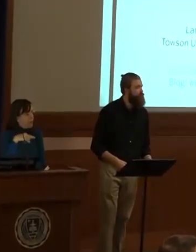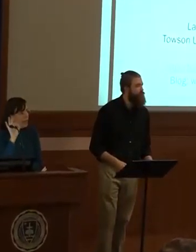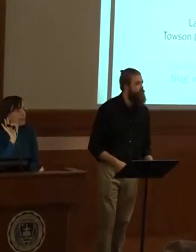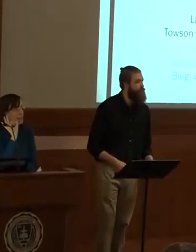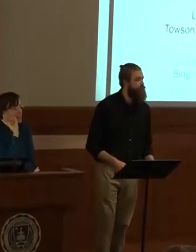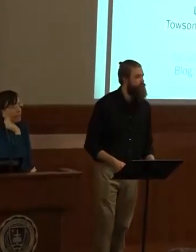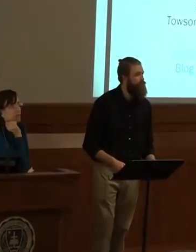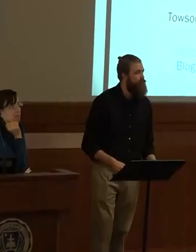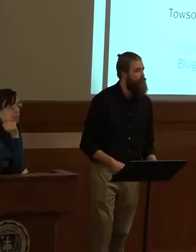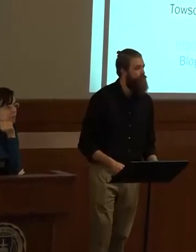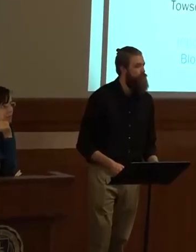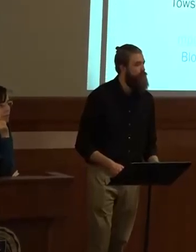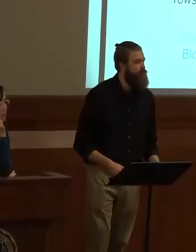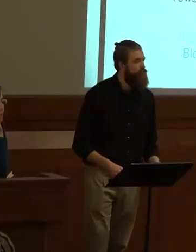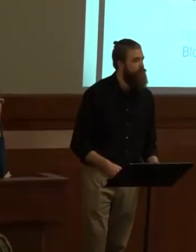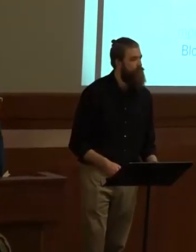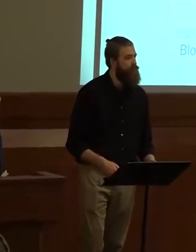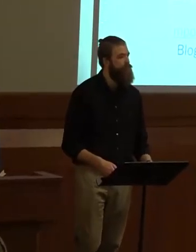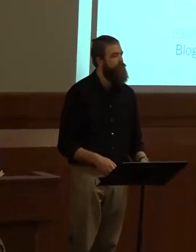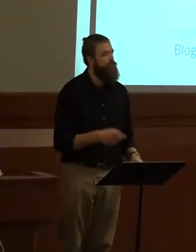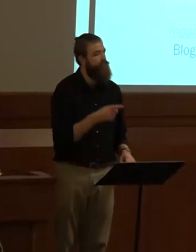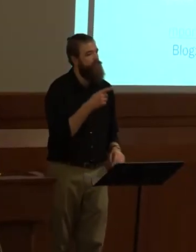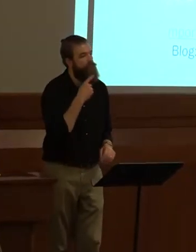Bordeaux, France.